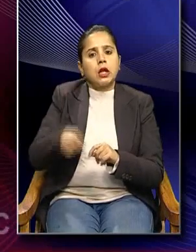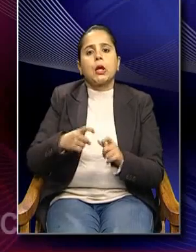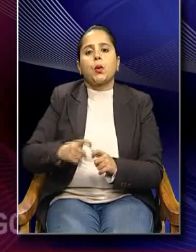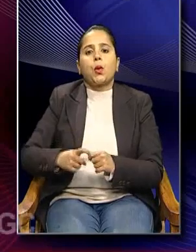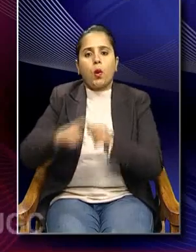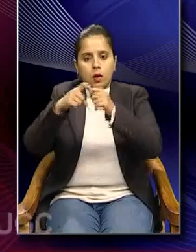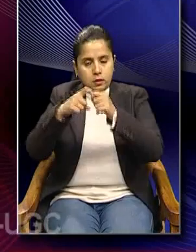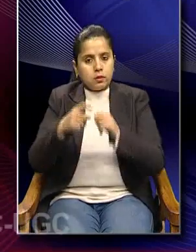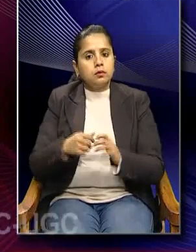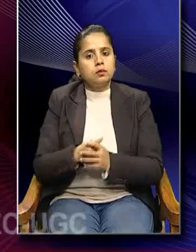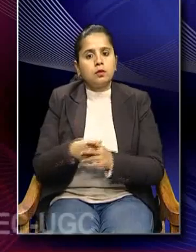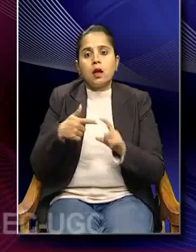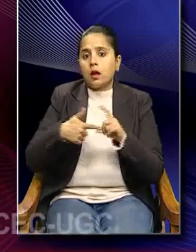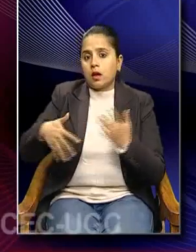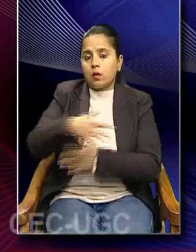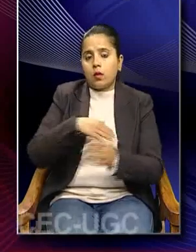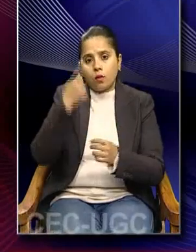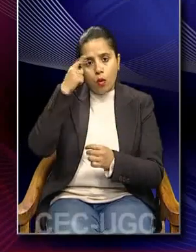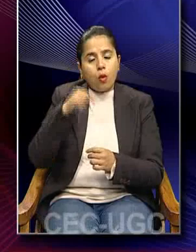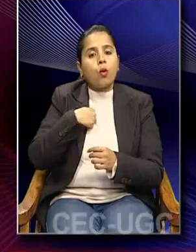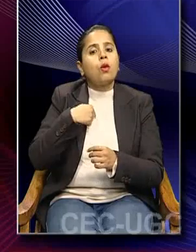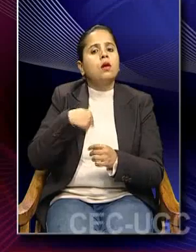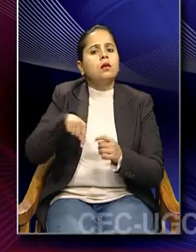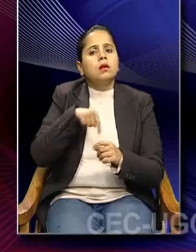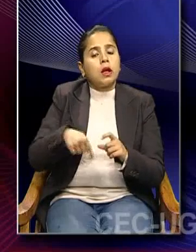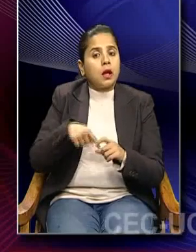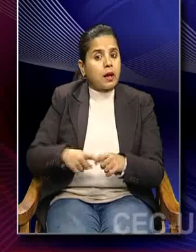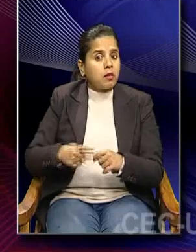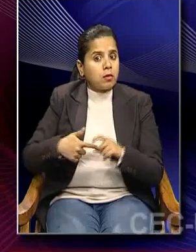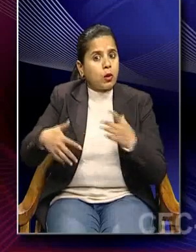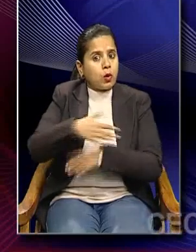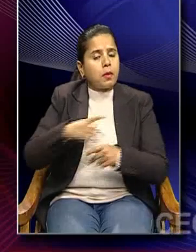quality, the environmental aspect, because environmental quality